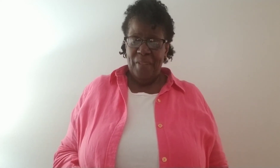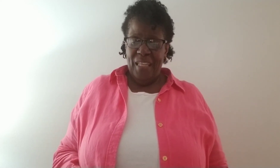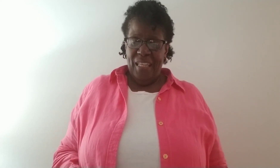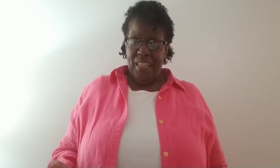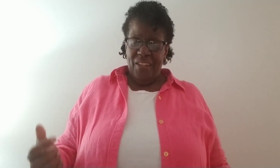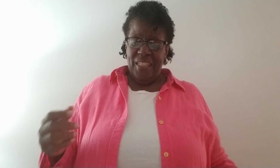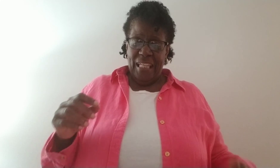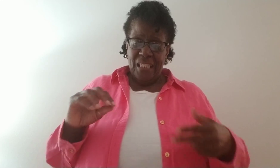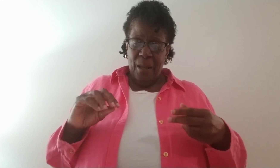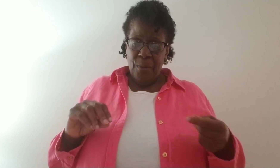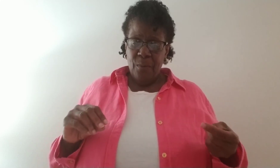4,624,712,259. Next number,